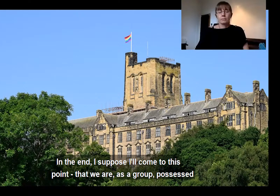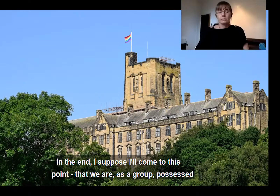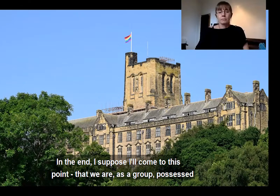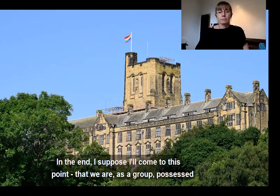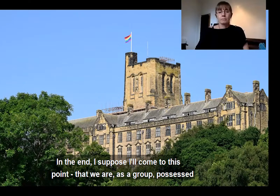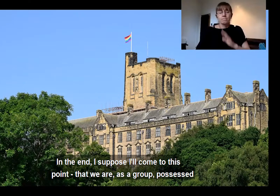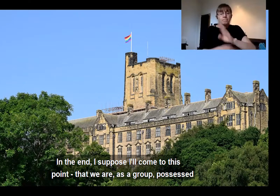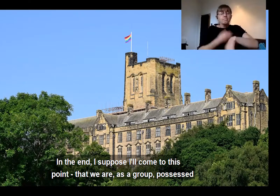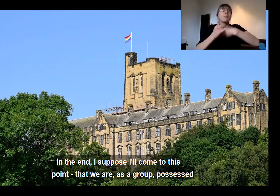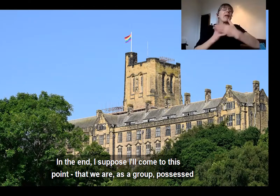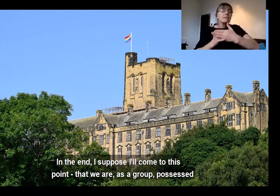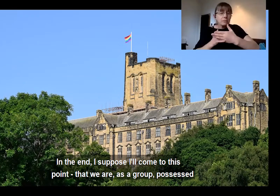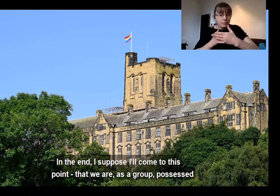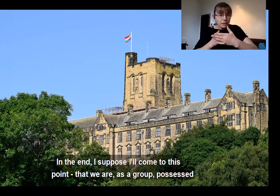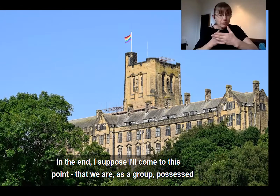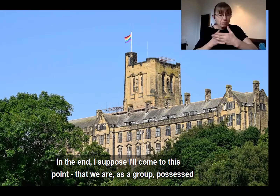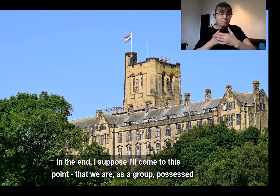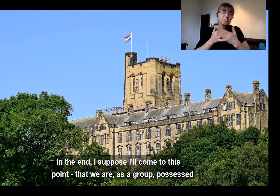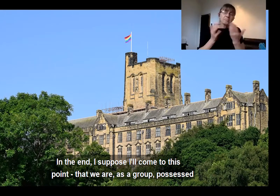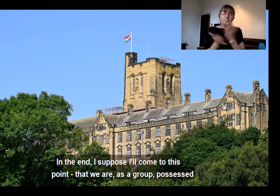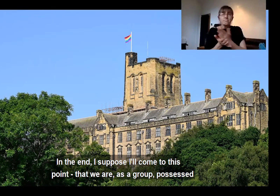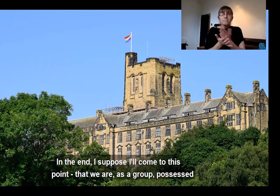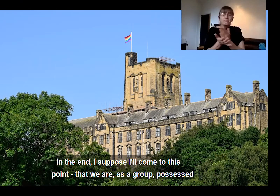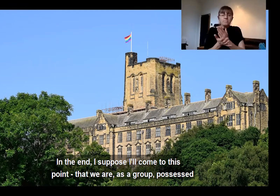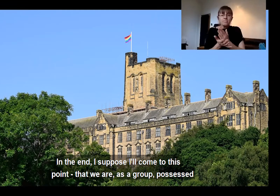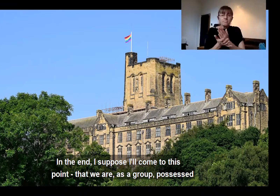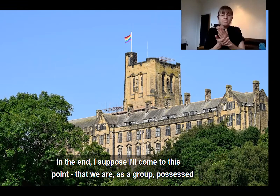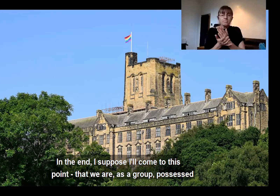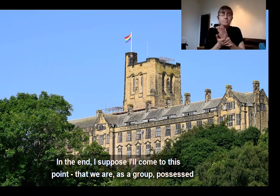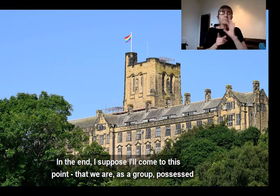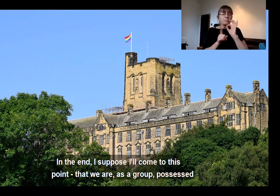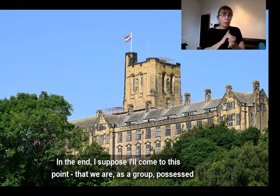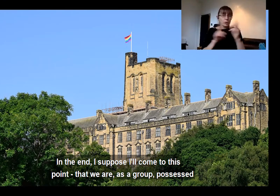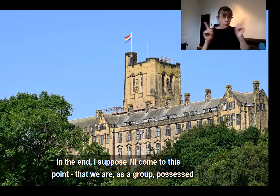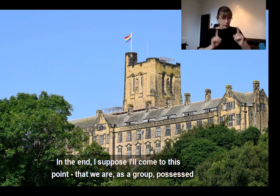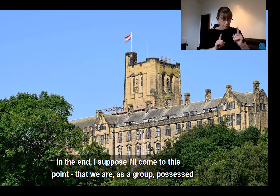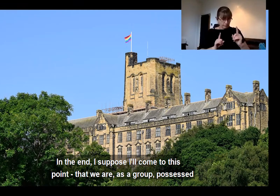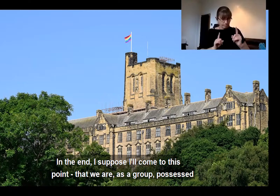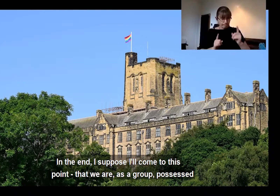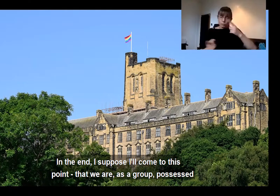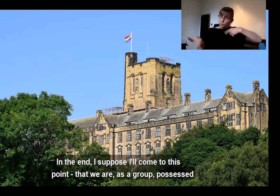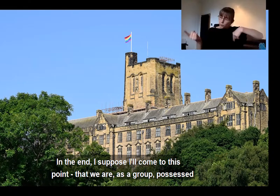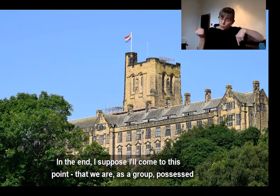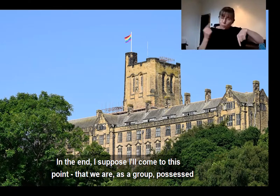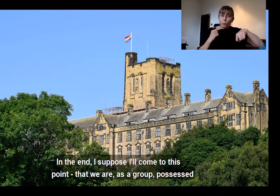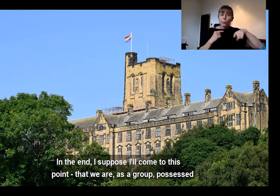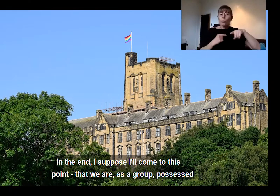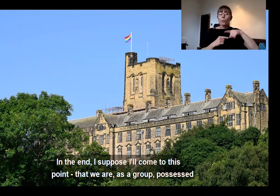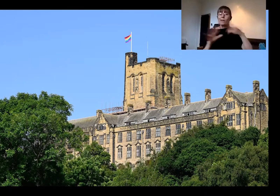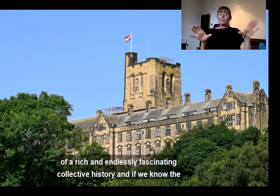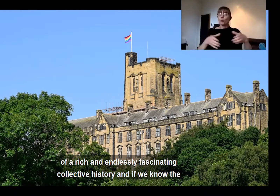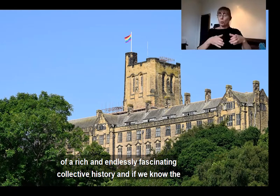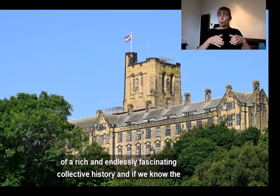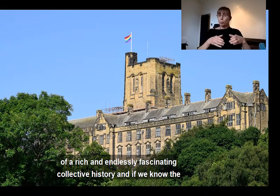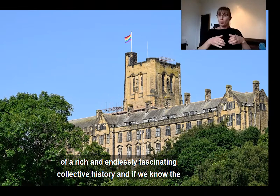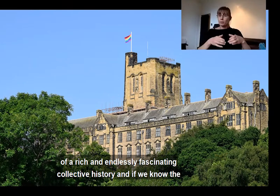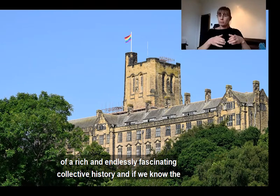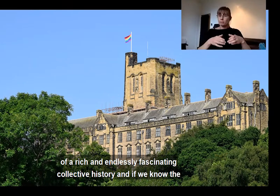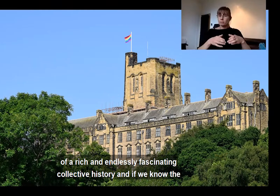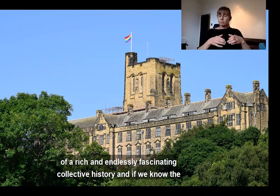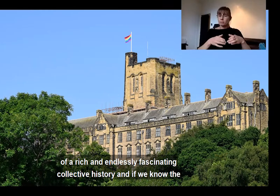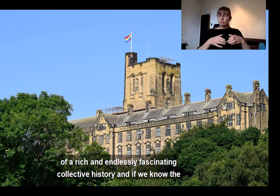In the end, I suppose I'll come to this point, that we are, as a group,